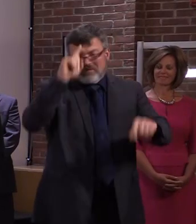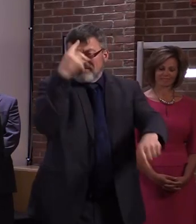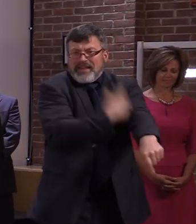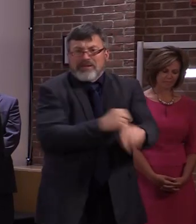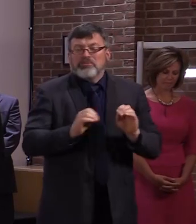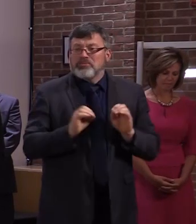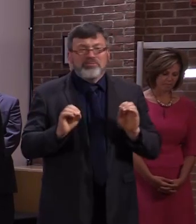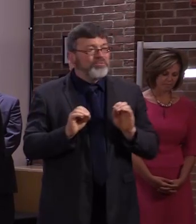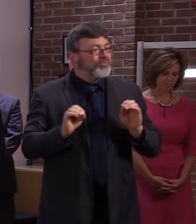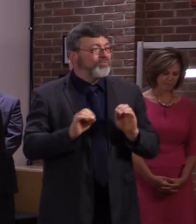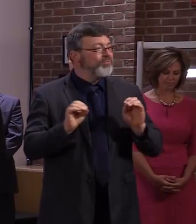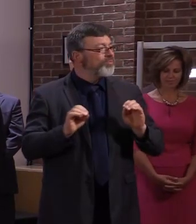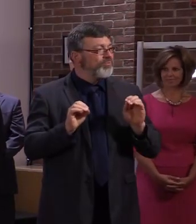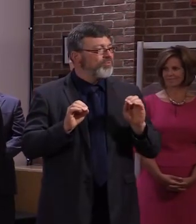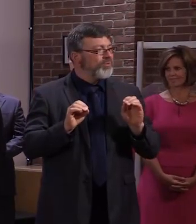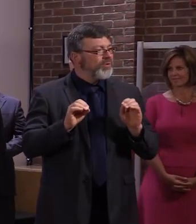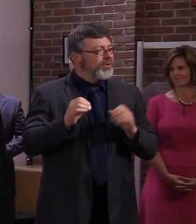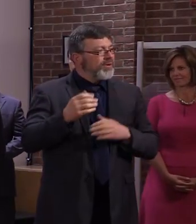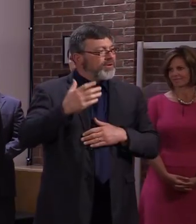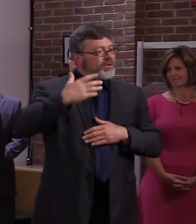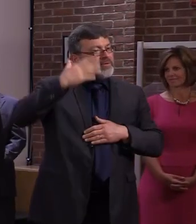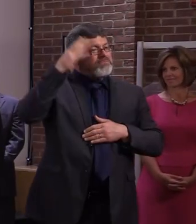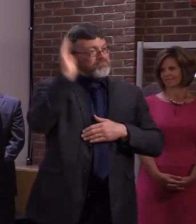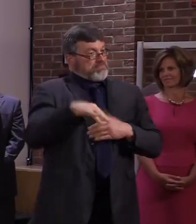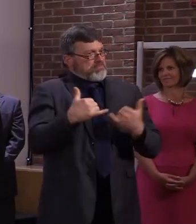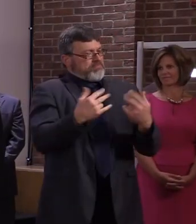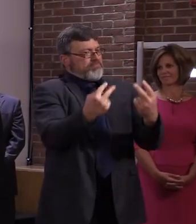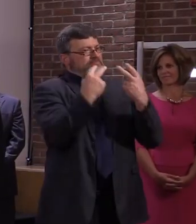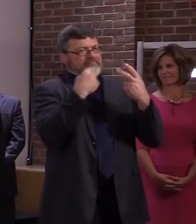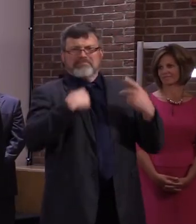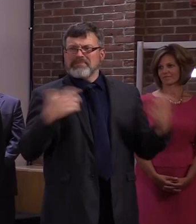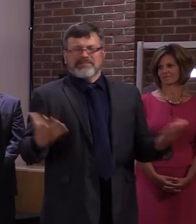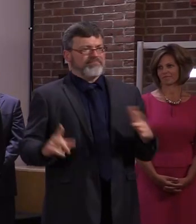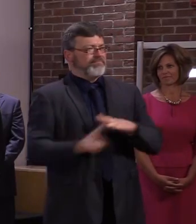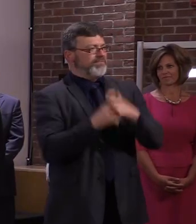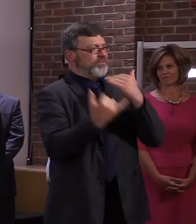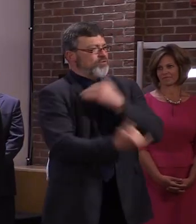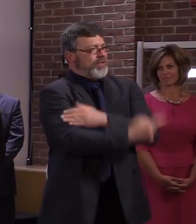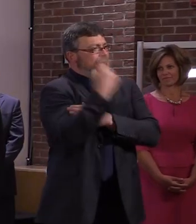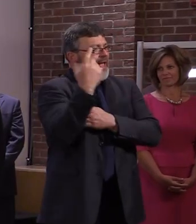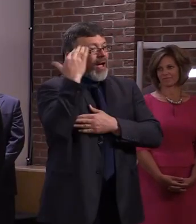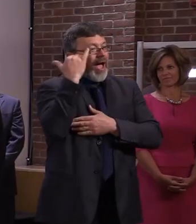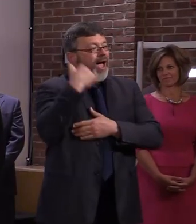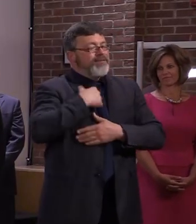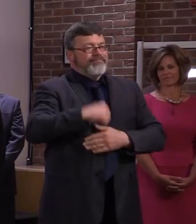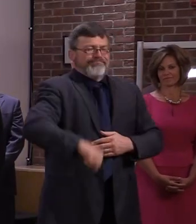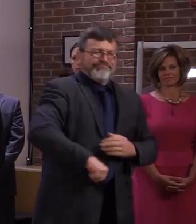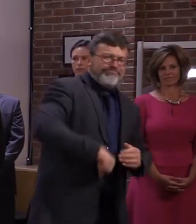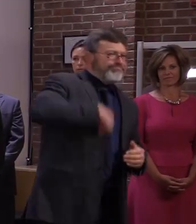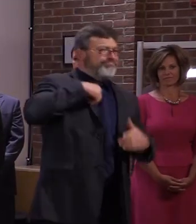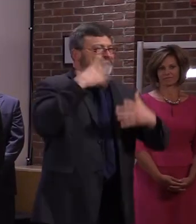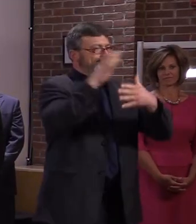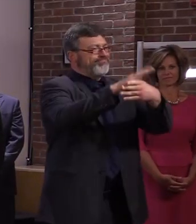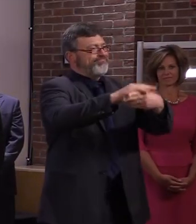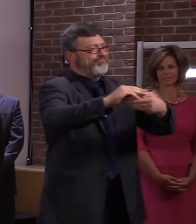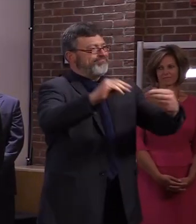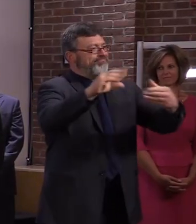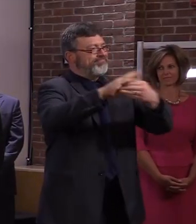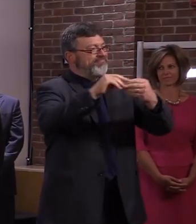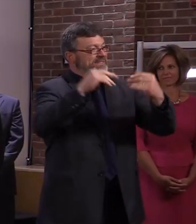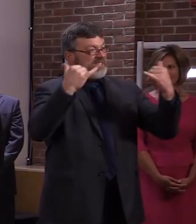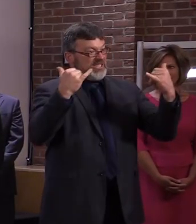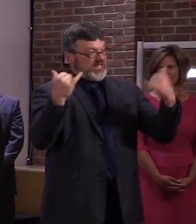me to why we're here this morning. Today, I'm very proud to announce that Vermont has now become the